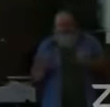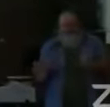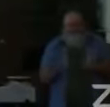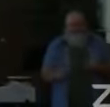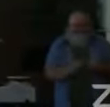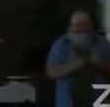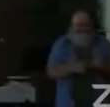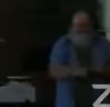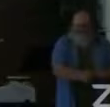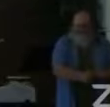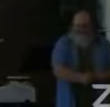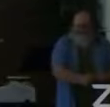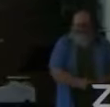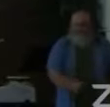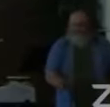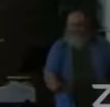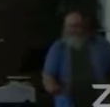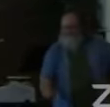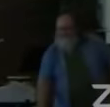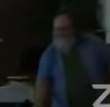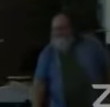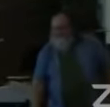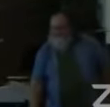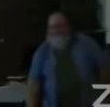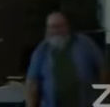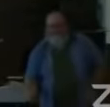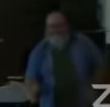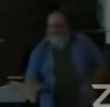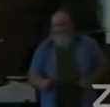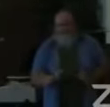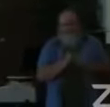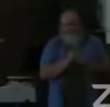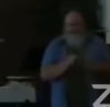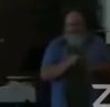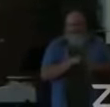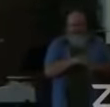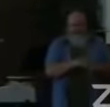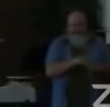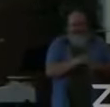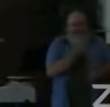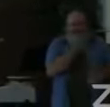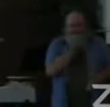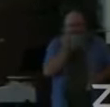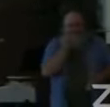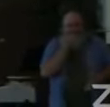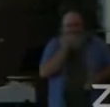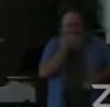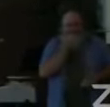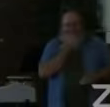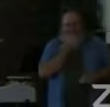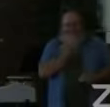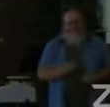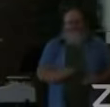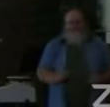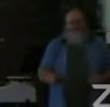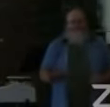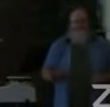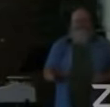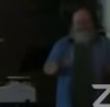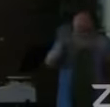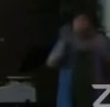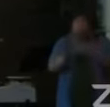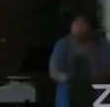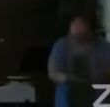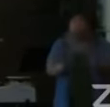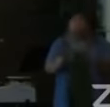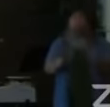For children, you want to have peace in your home? Obey your mom and dad. Thank you, Faye. Faye was right